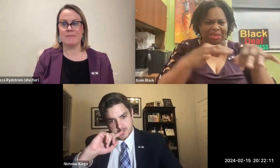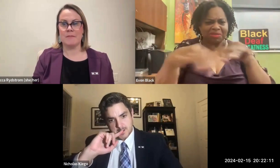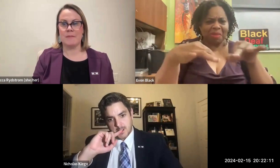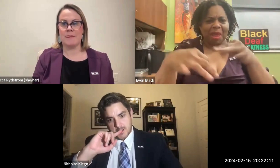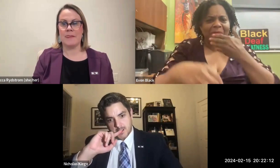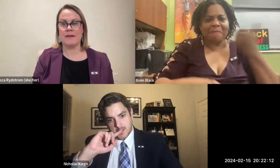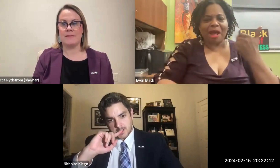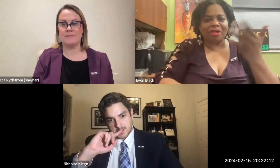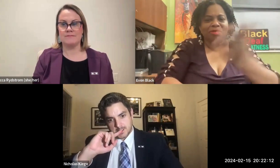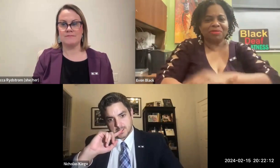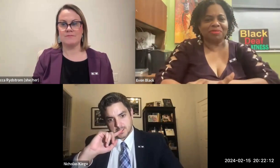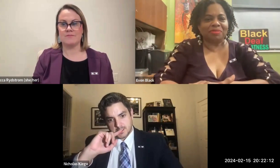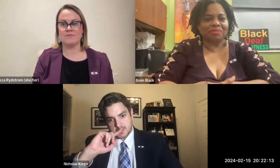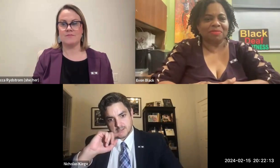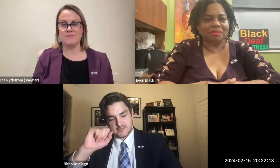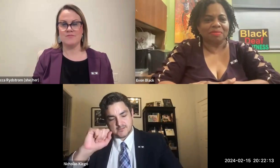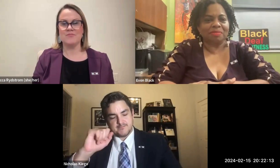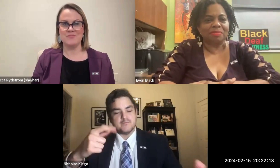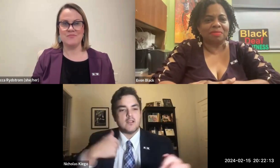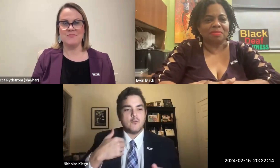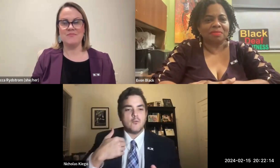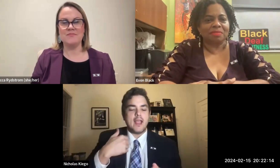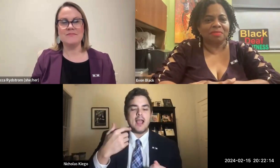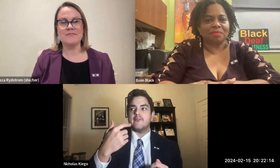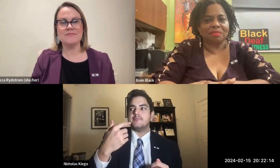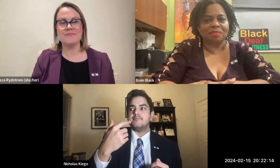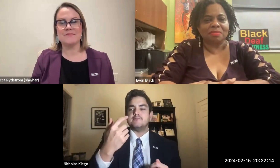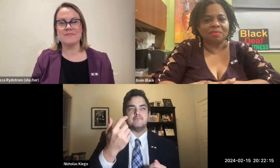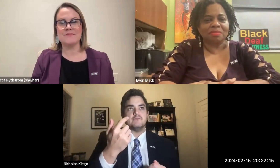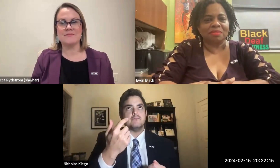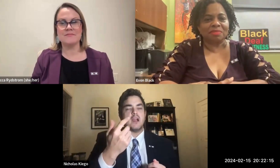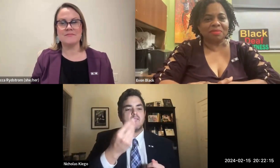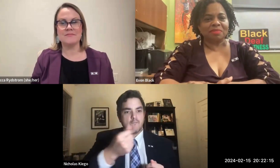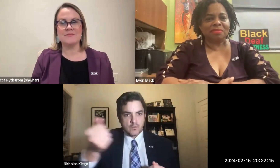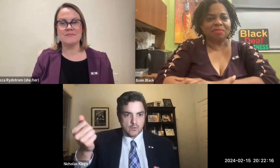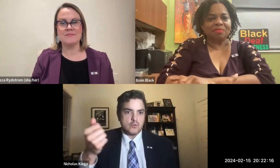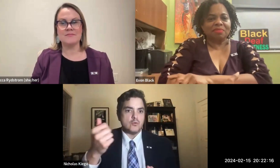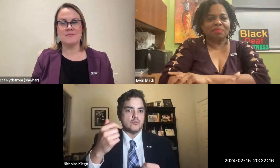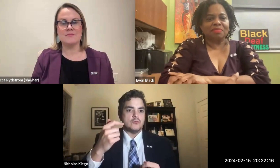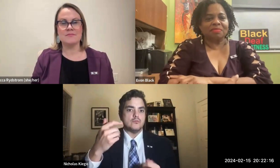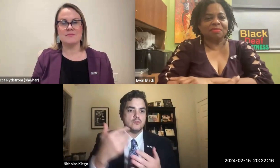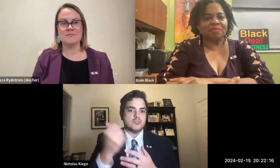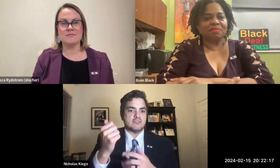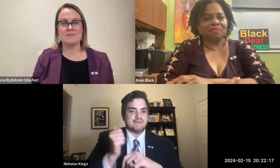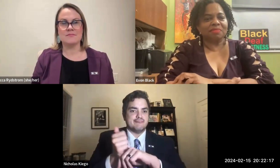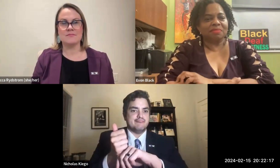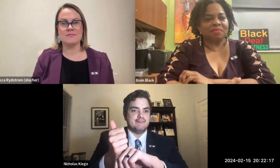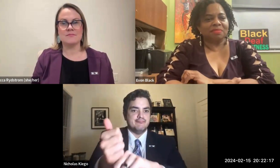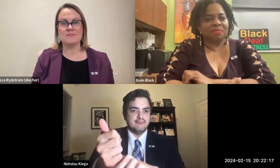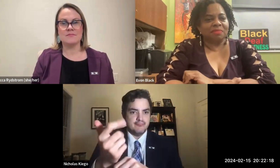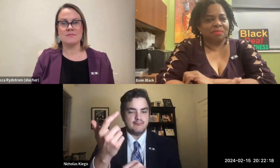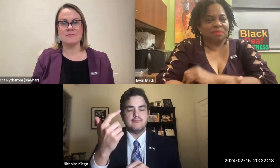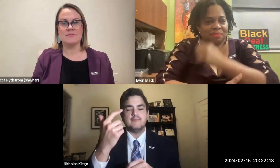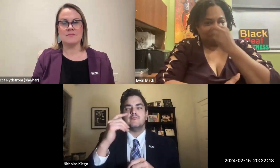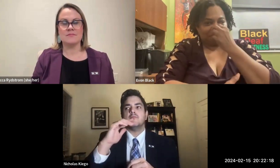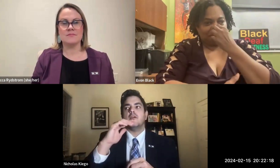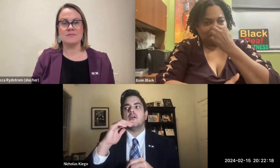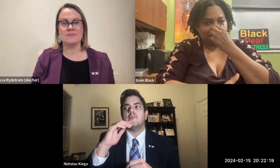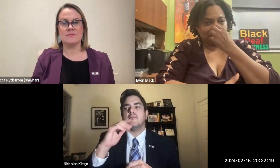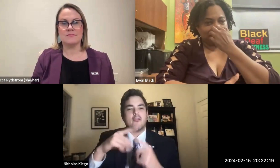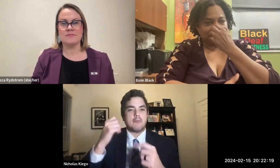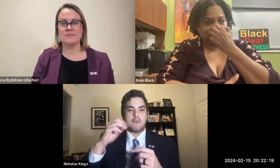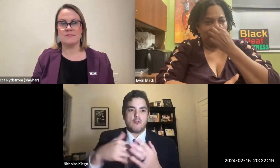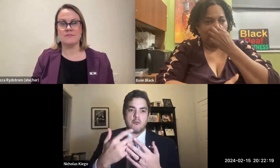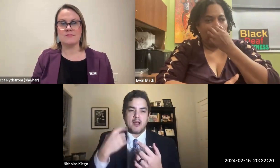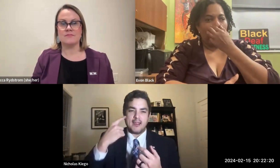And for students from Ohio, we have the Chuck Williams Scholarship. Nick, do you want to build on that? Yeah, so we actually